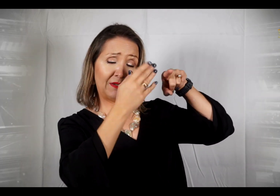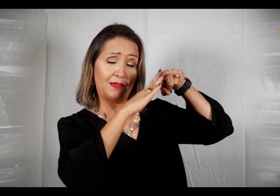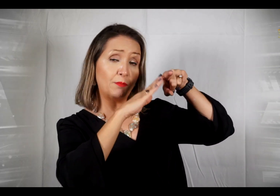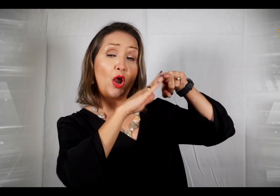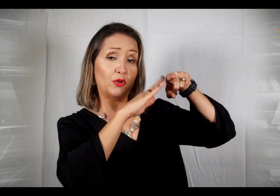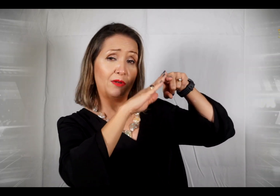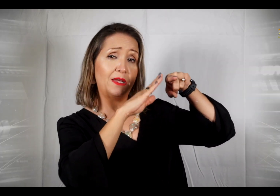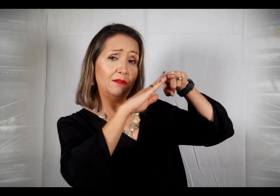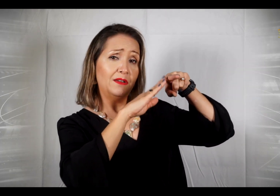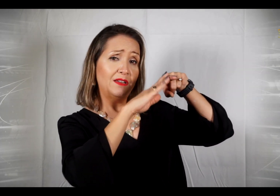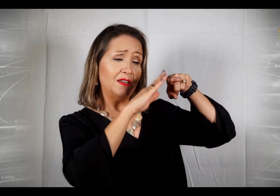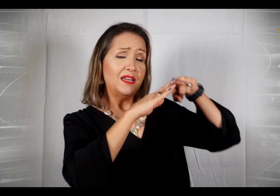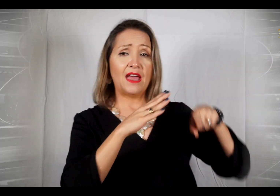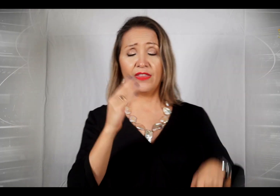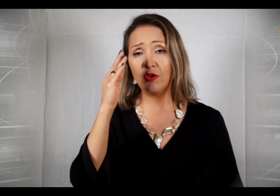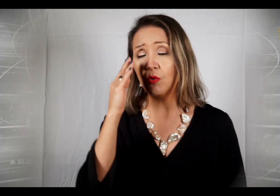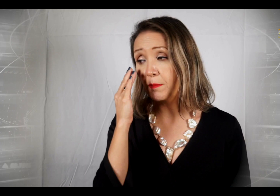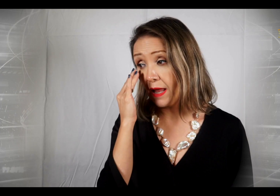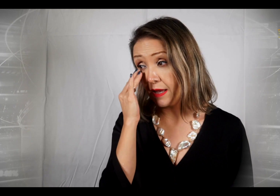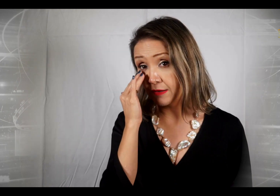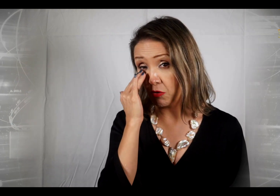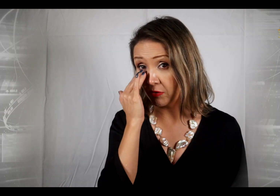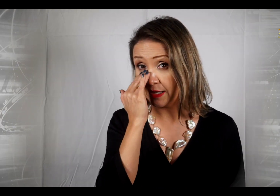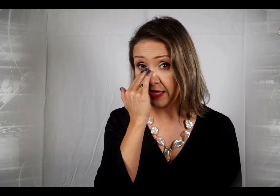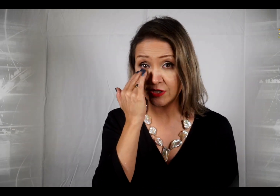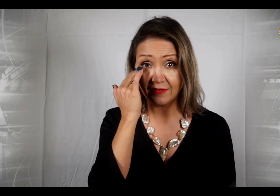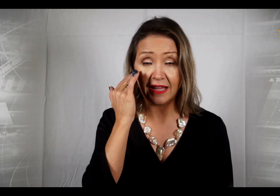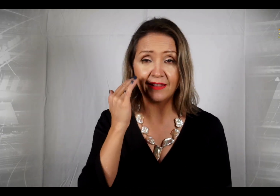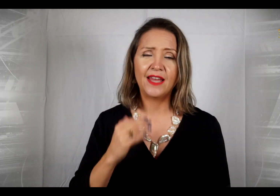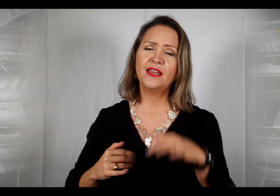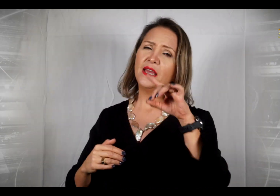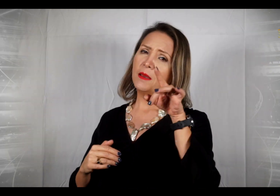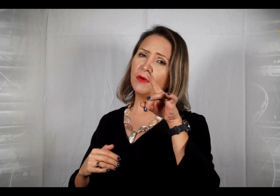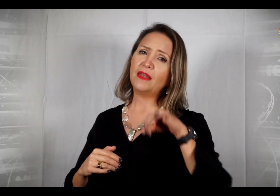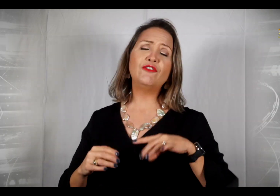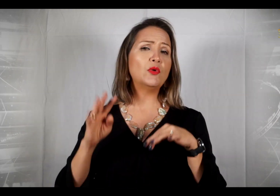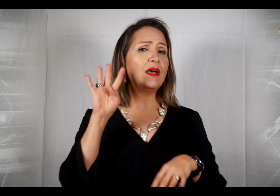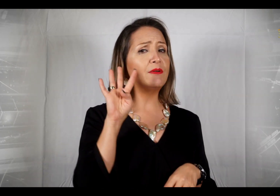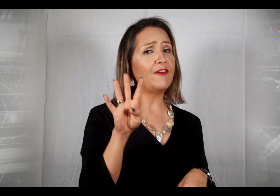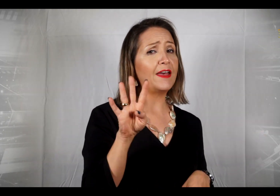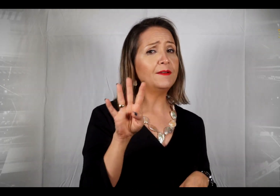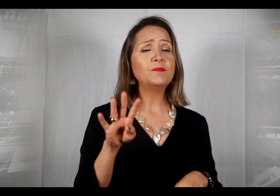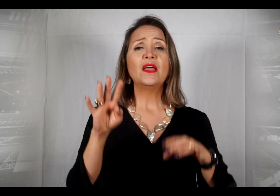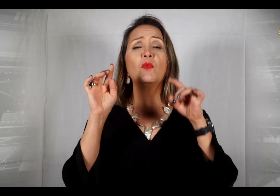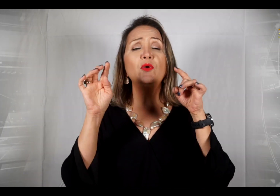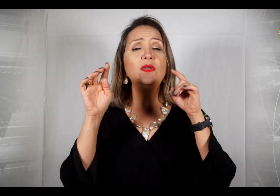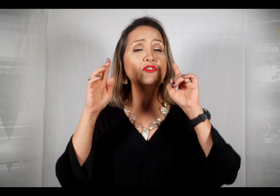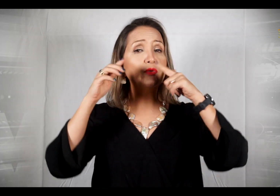the product, and then you apply it on the lashes like that. But if you don't have a fan, what you can do is you